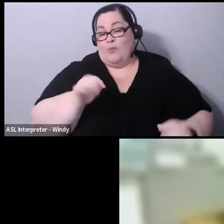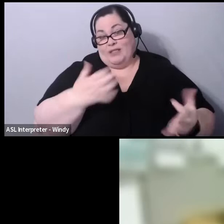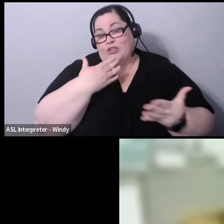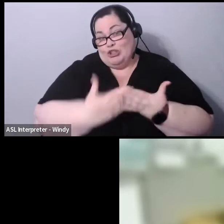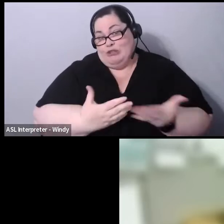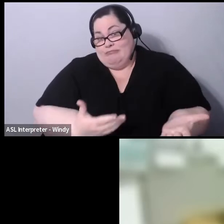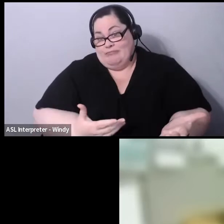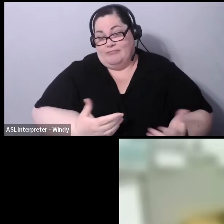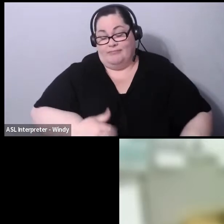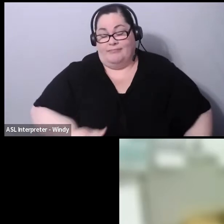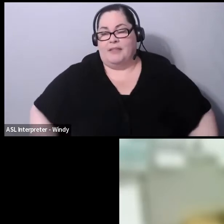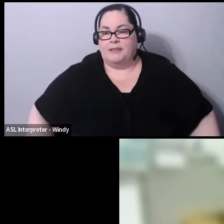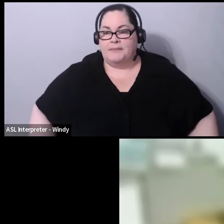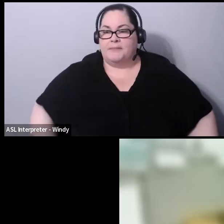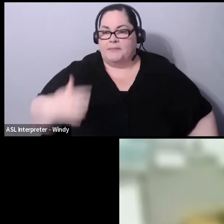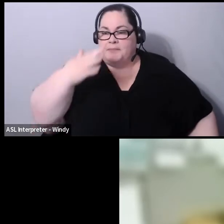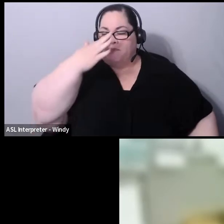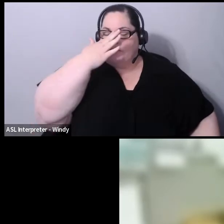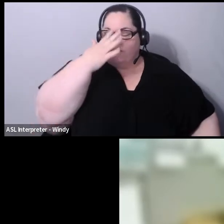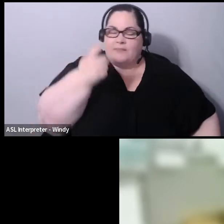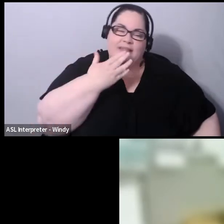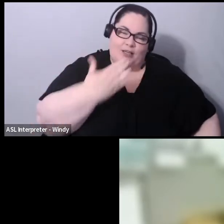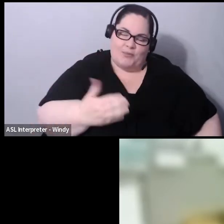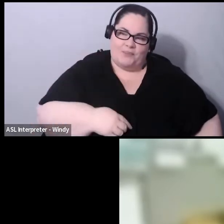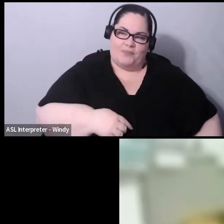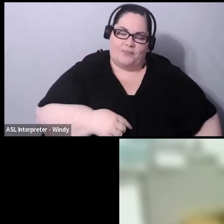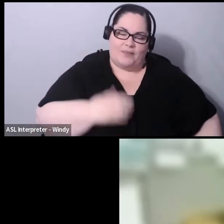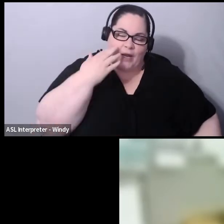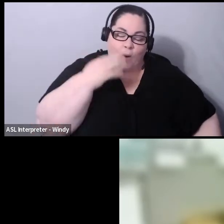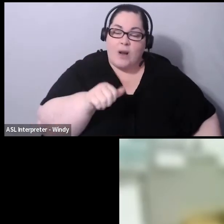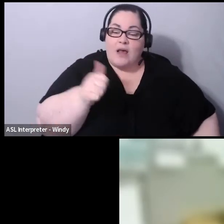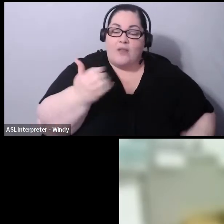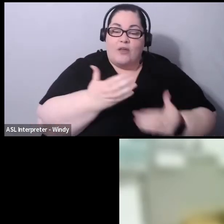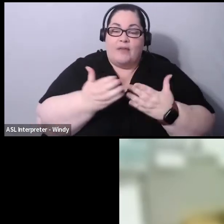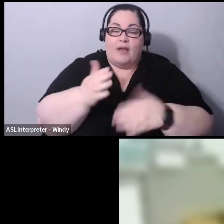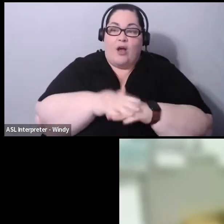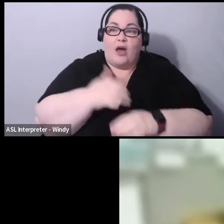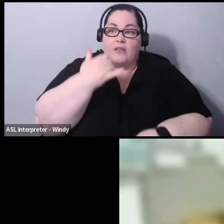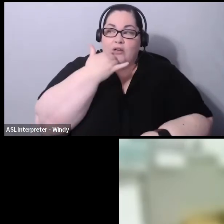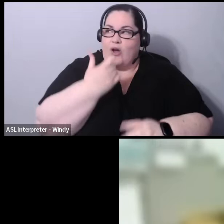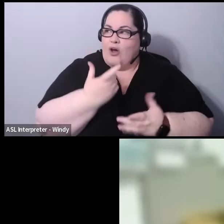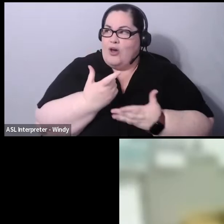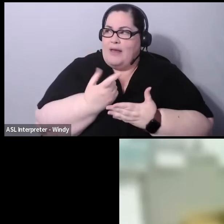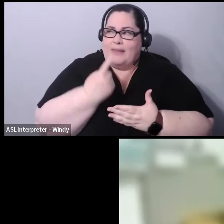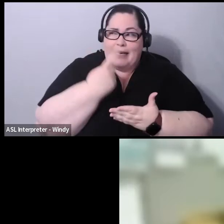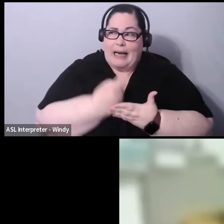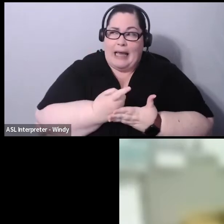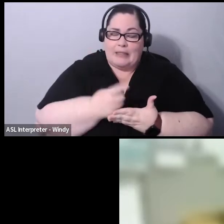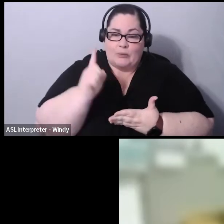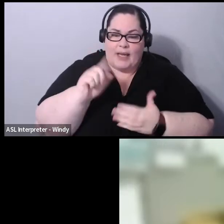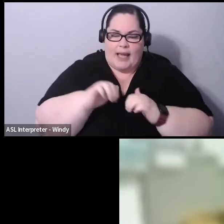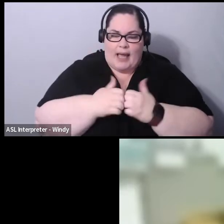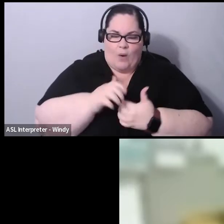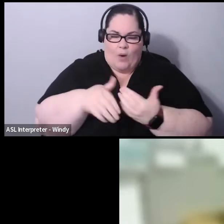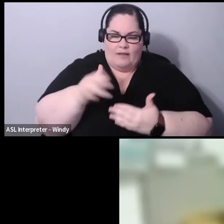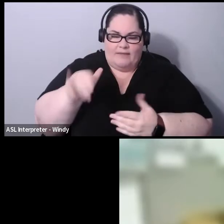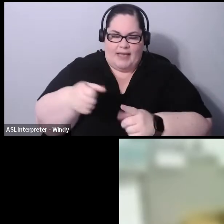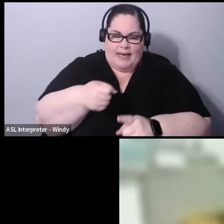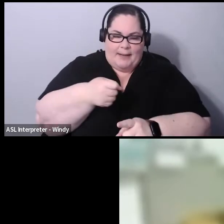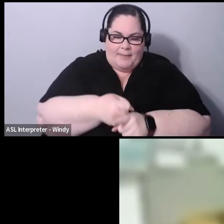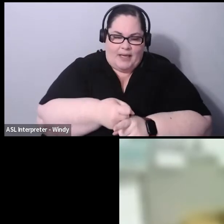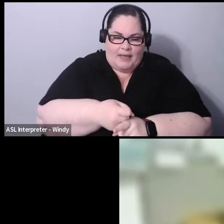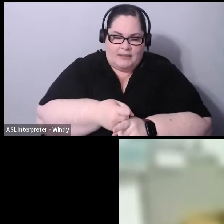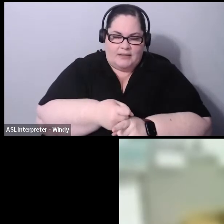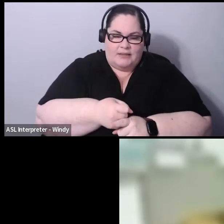Thank you. I know another thing, being on a call recently last week, how this all impacts, we talked